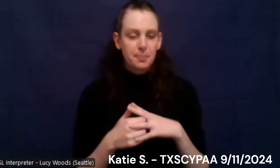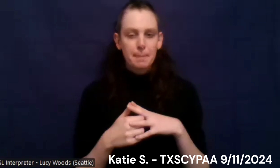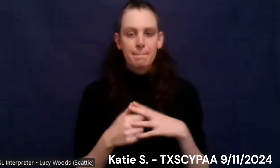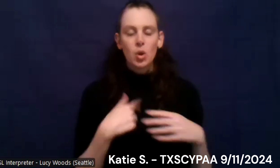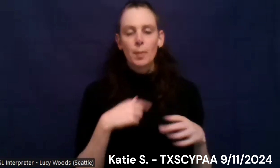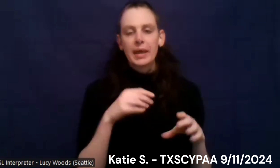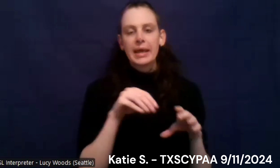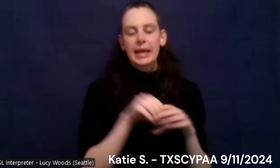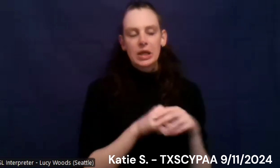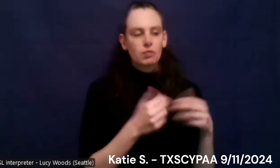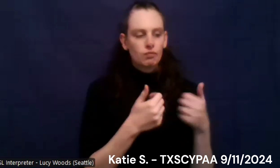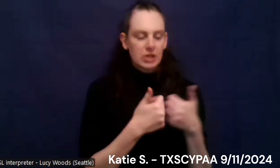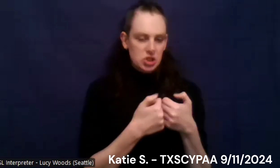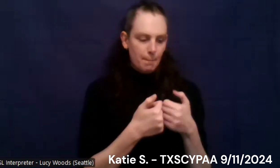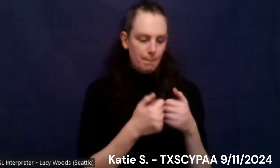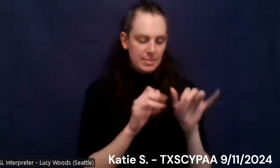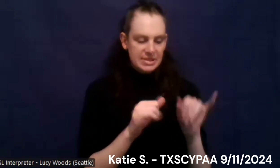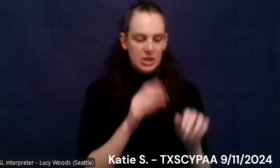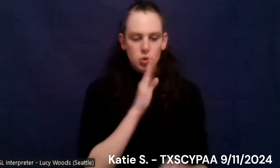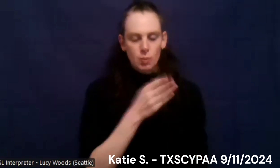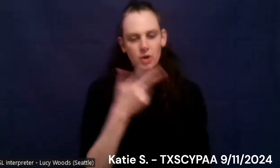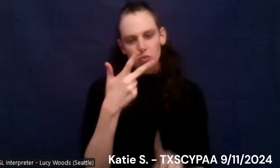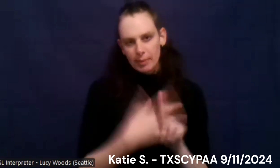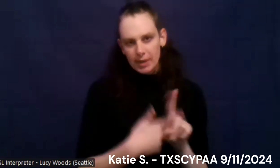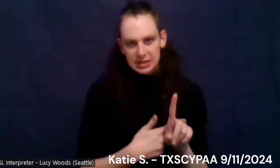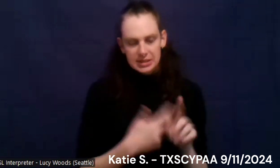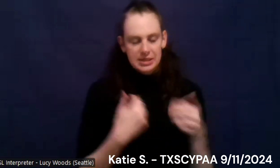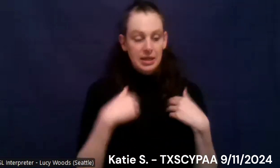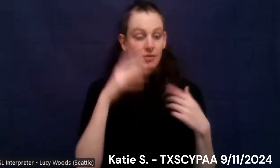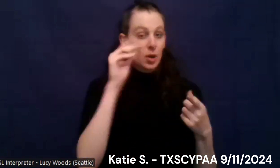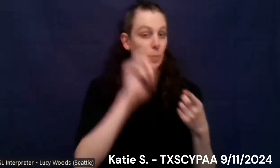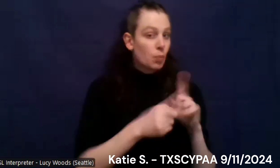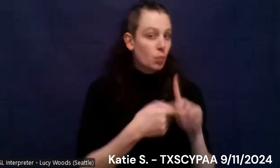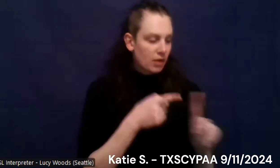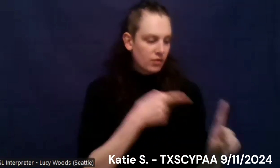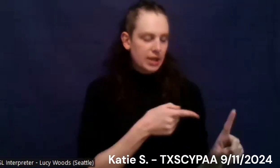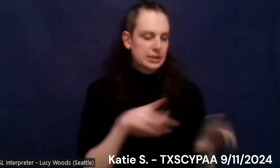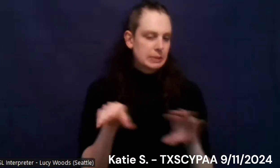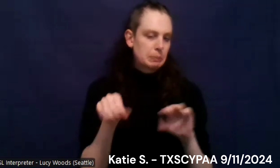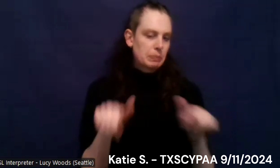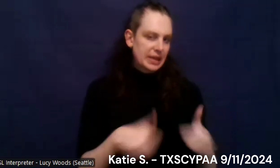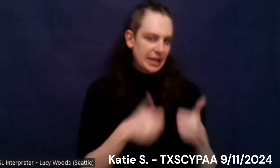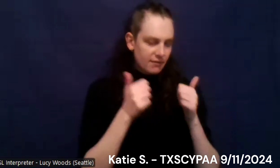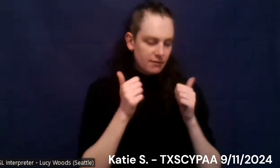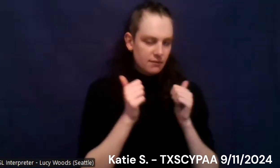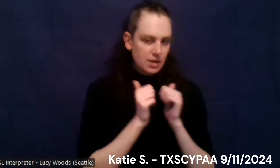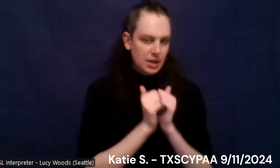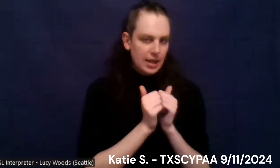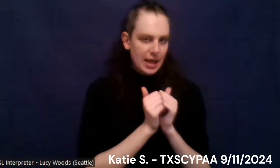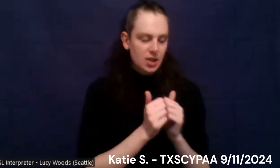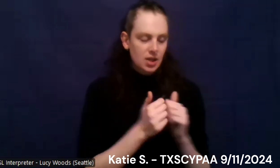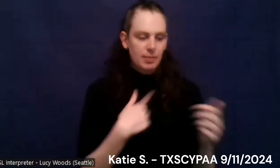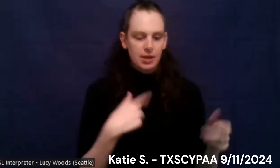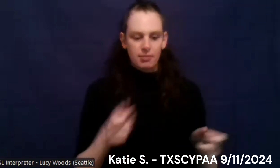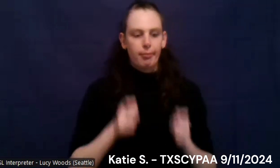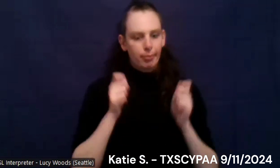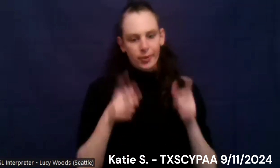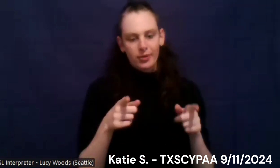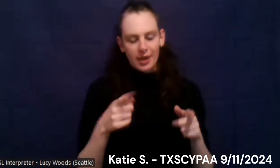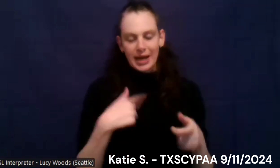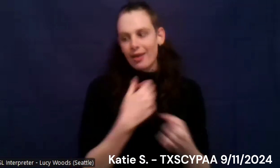stayed sober for 3 months. I had a boyfriend at the time that I moved in with because I'm impulsive and